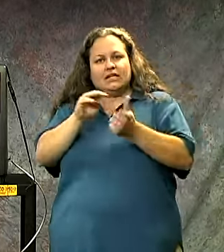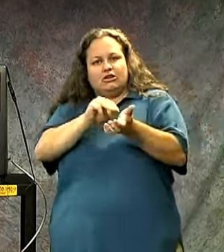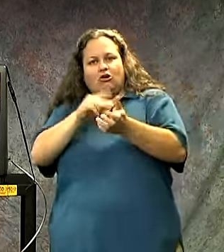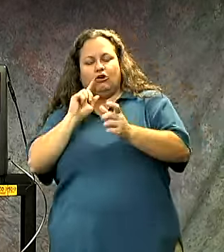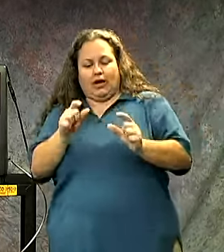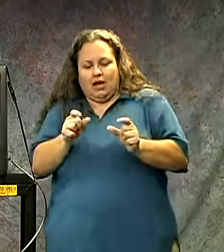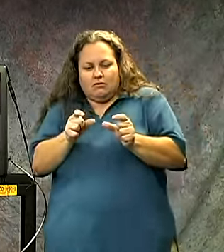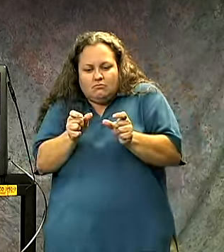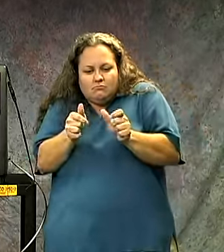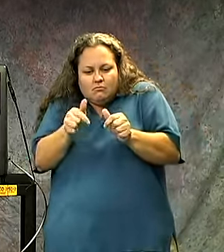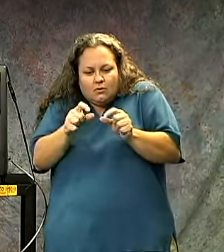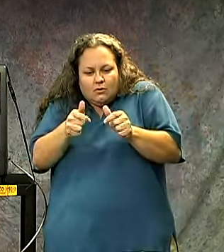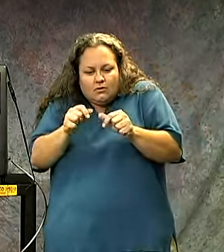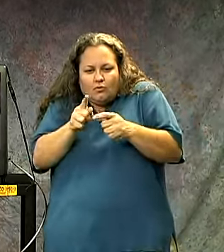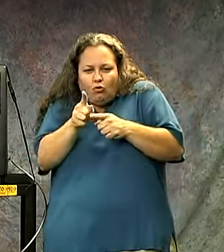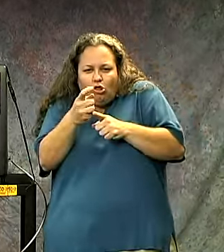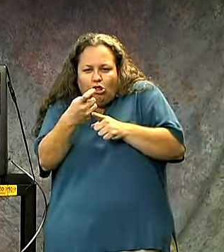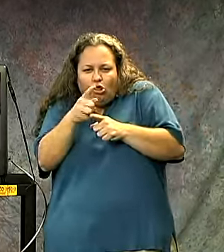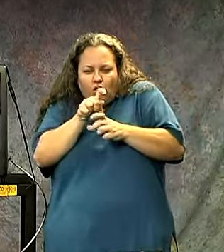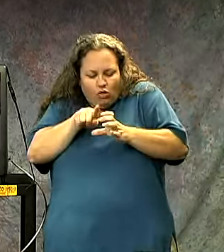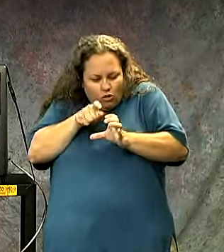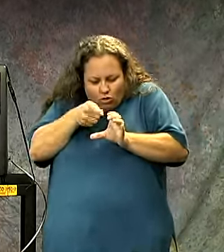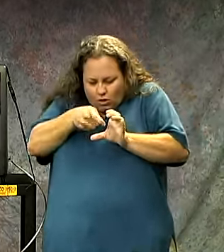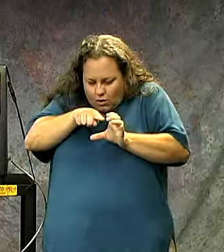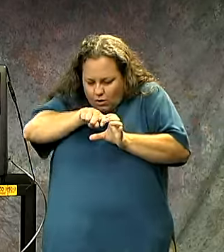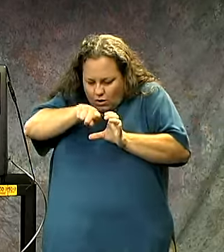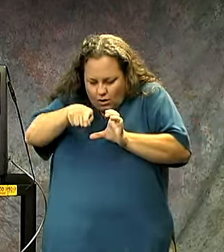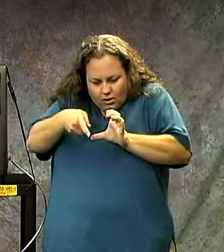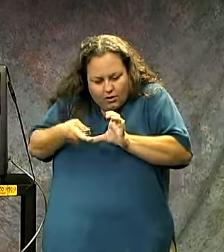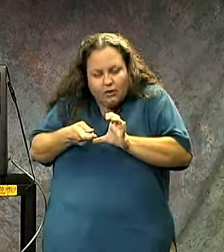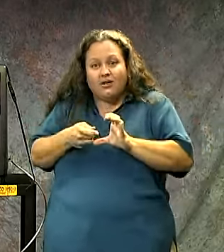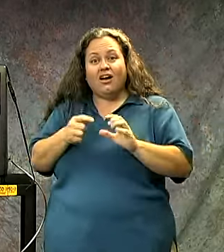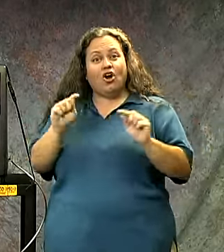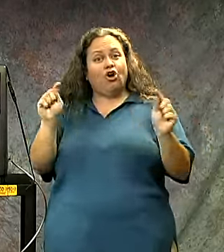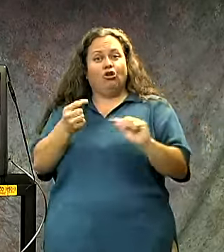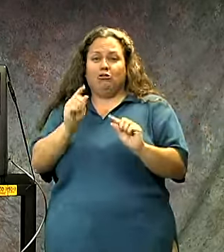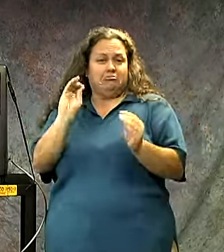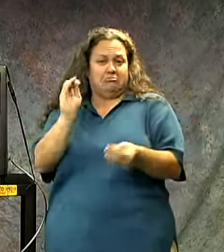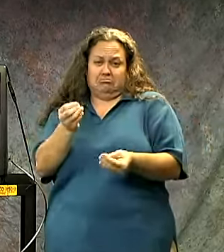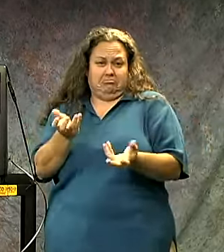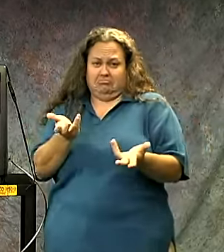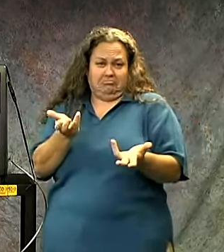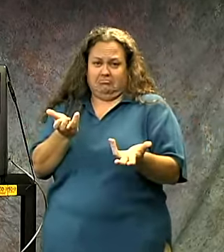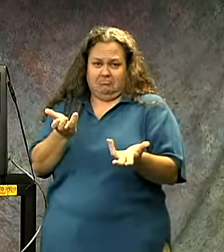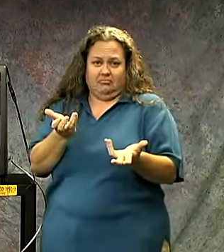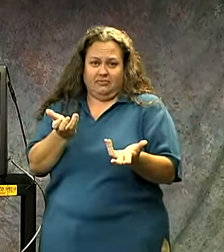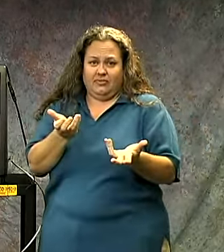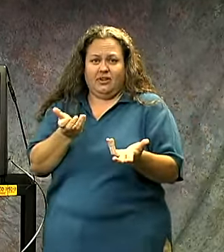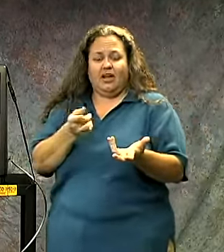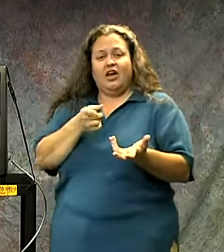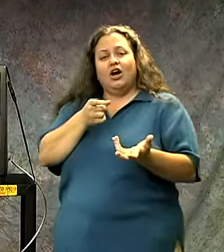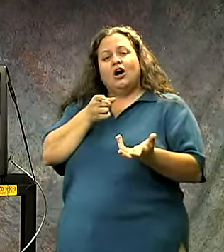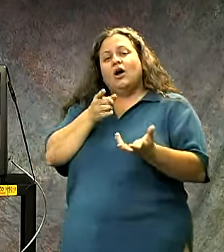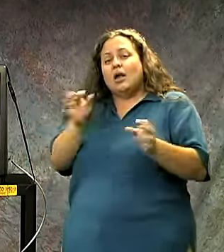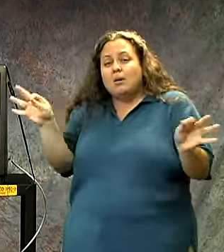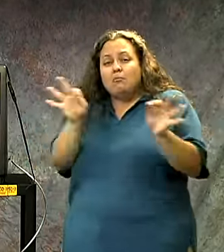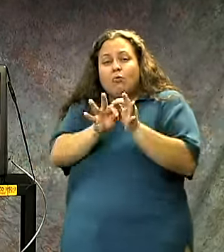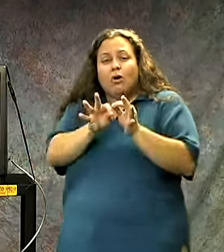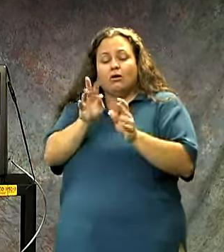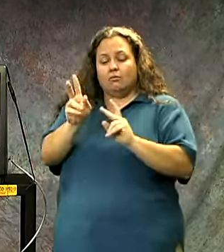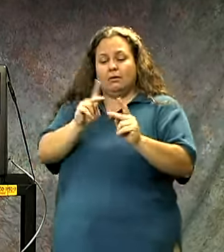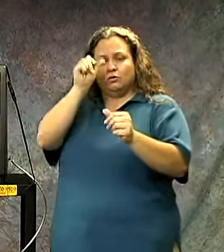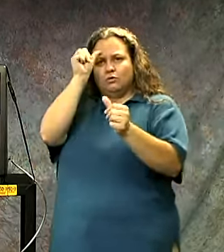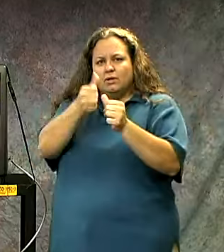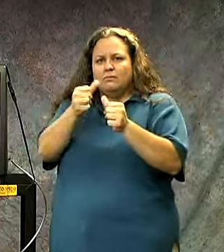the doctor can look in every corner of your stomach. This does not hurt. You need to concentrate on your